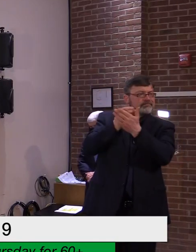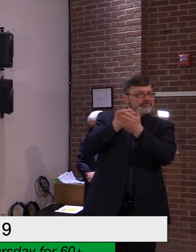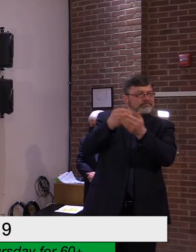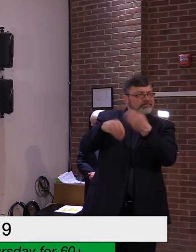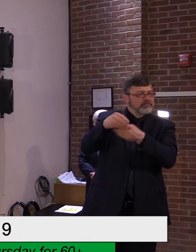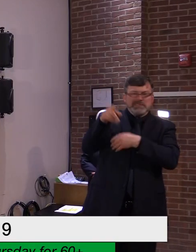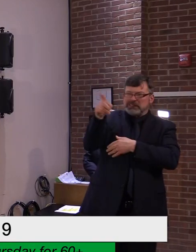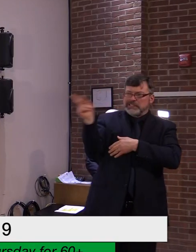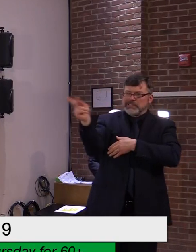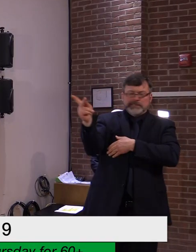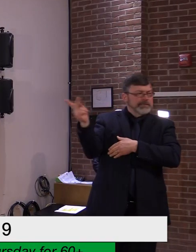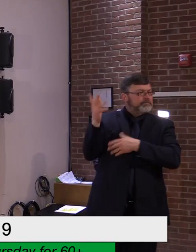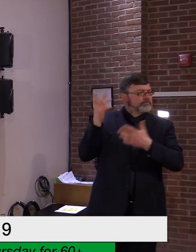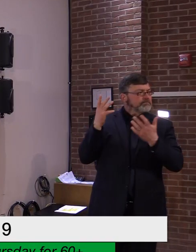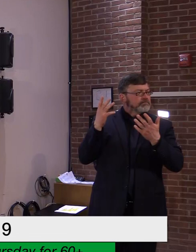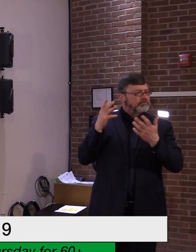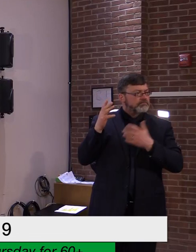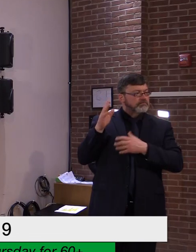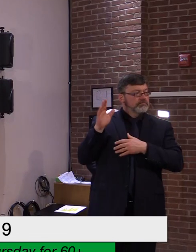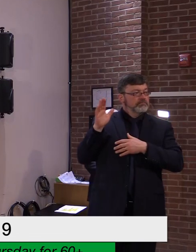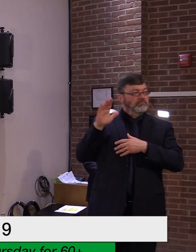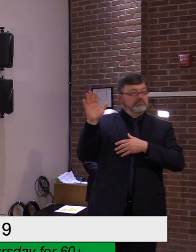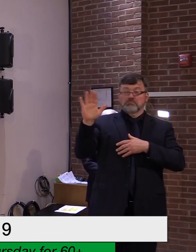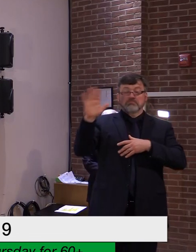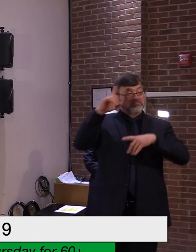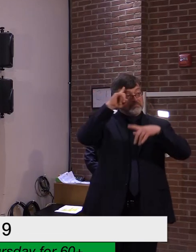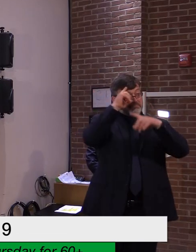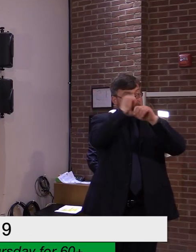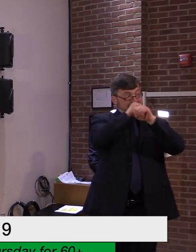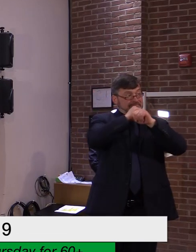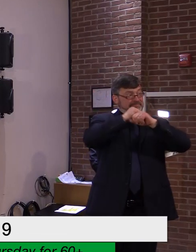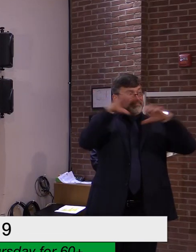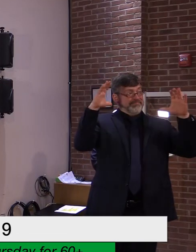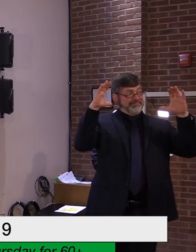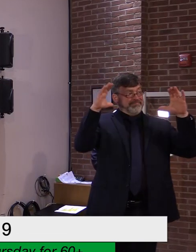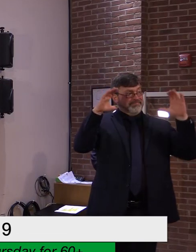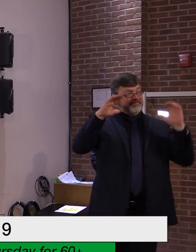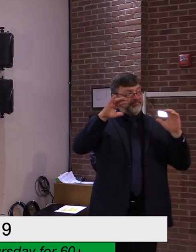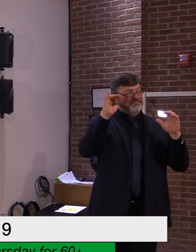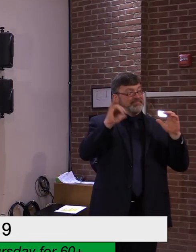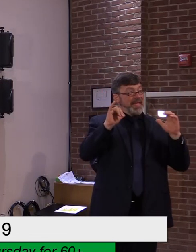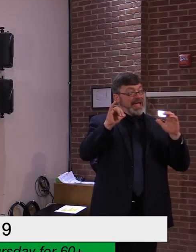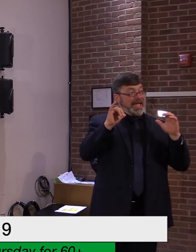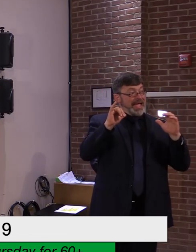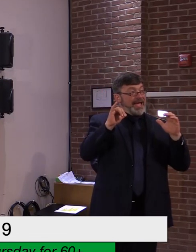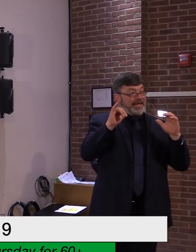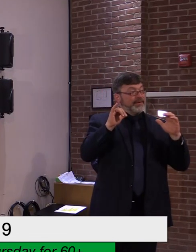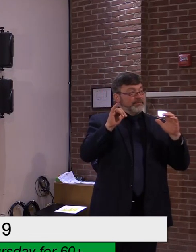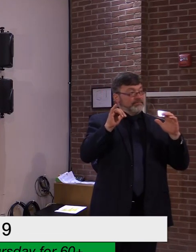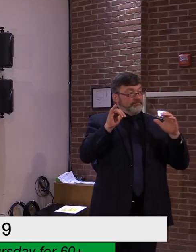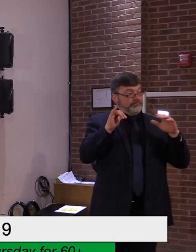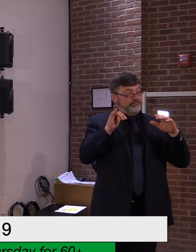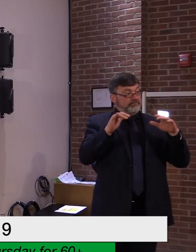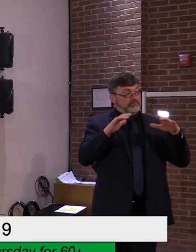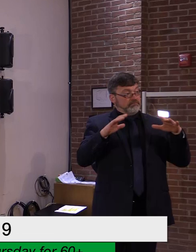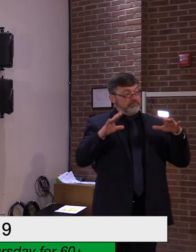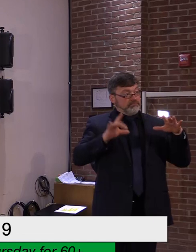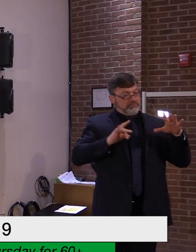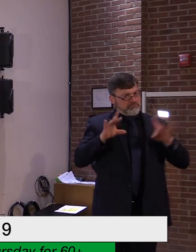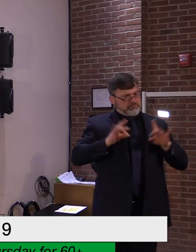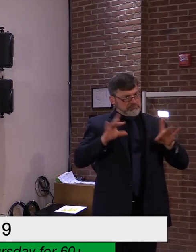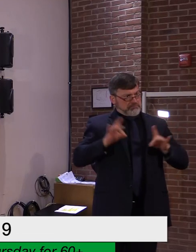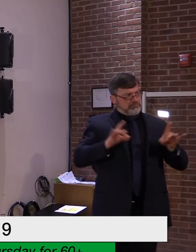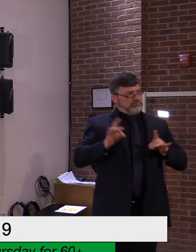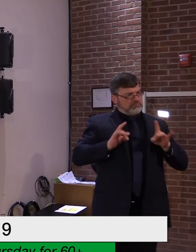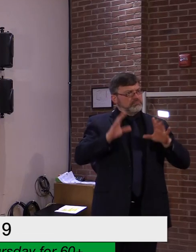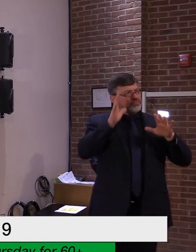Commissioner, your forecast still says we're going to have, high cases, and then we're still dipping off in late April. I guess given the spread of